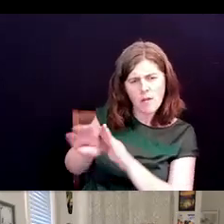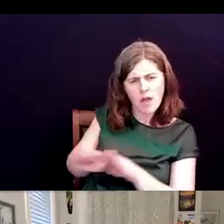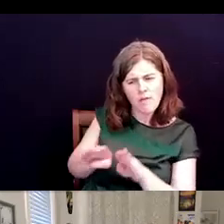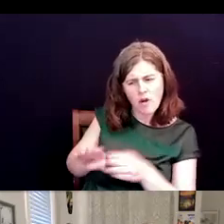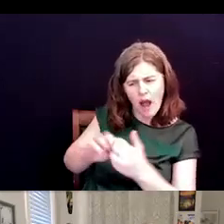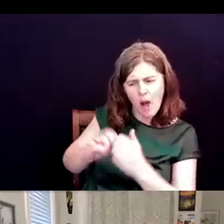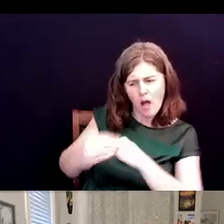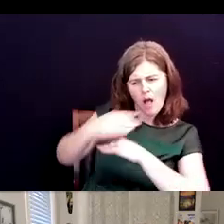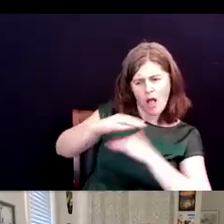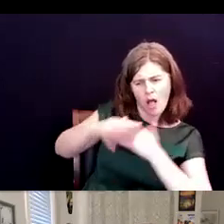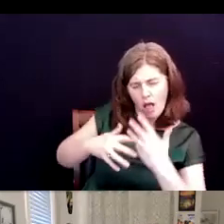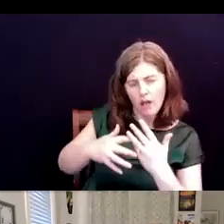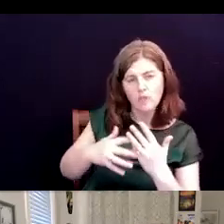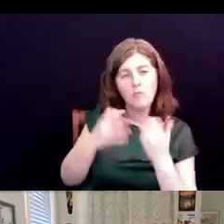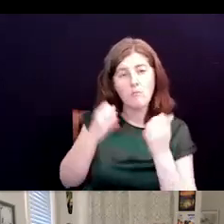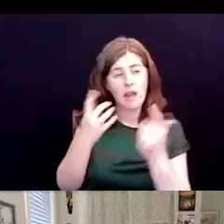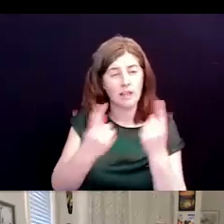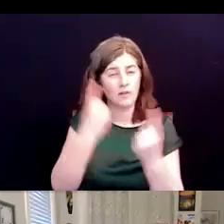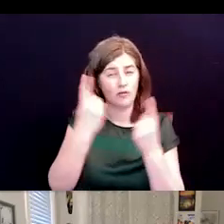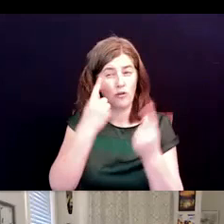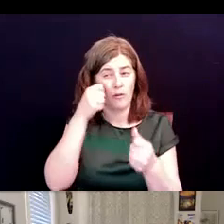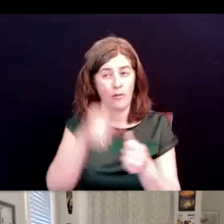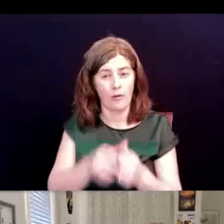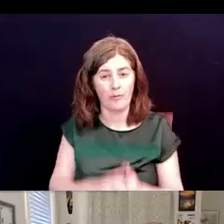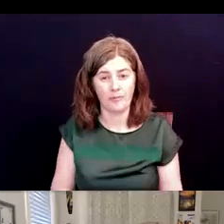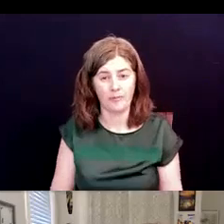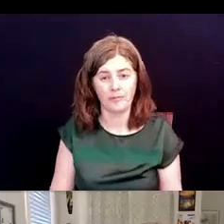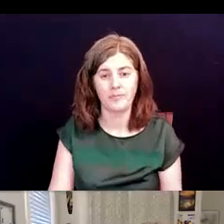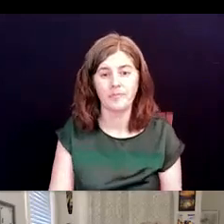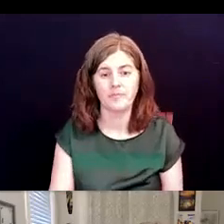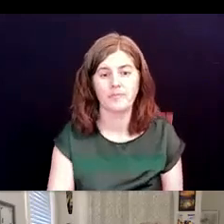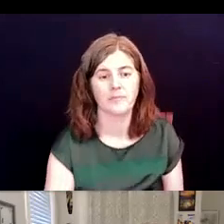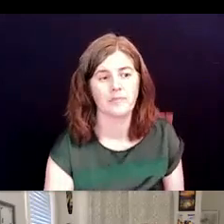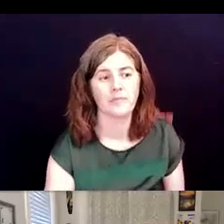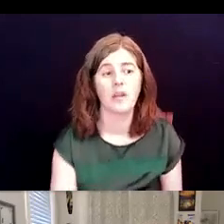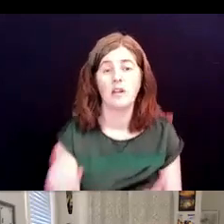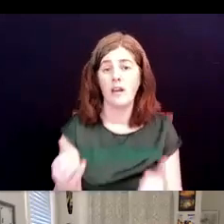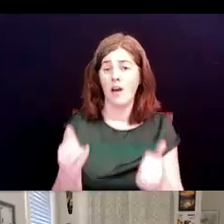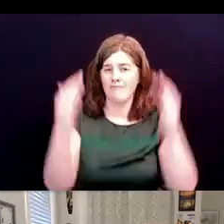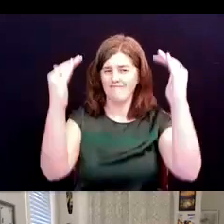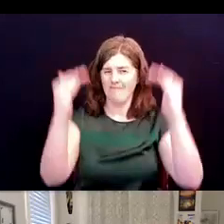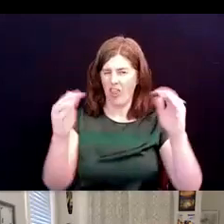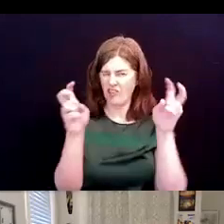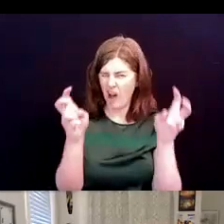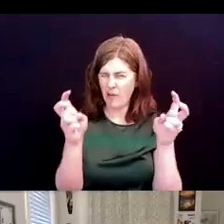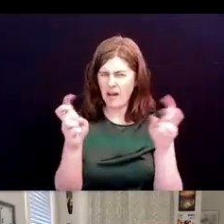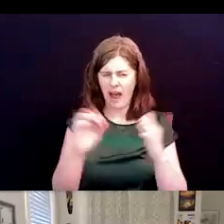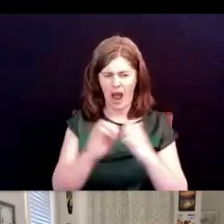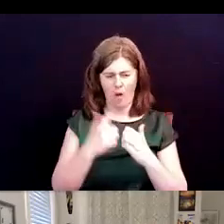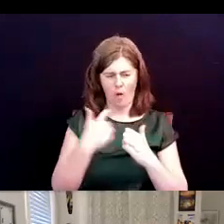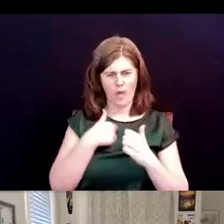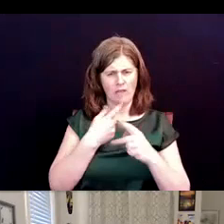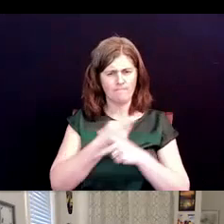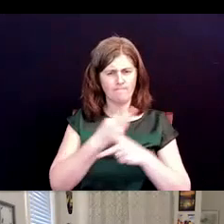versa? So certainly lots of things for us to keep in mind. So now digging into our hot topic for today. So thinking about ways that we can take action from